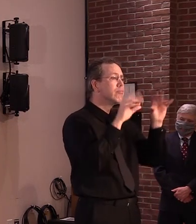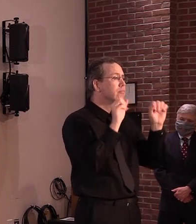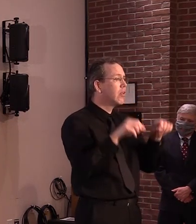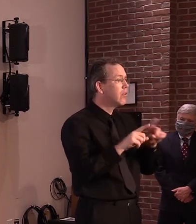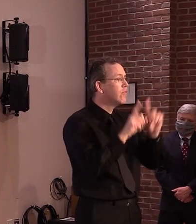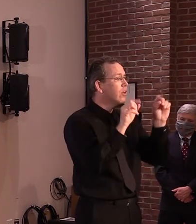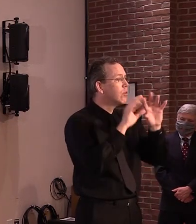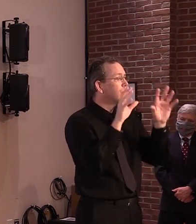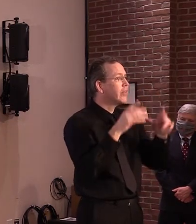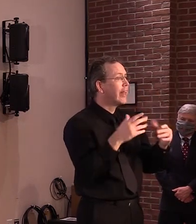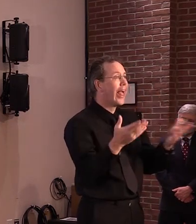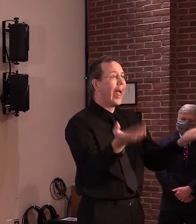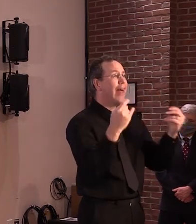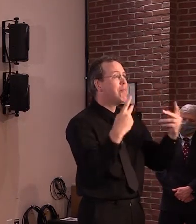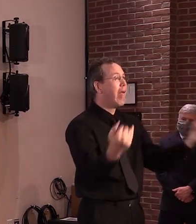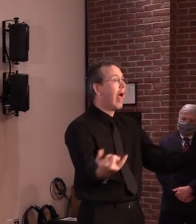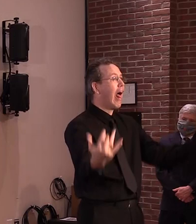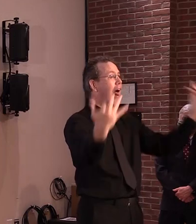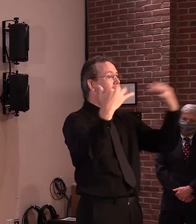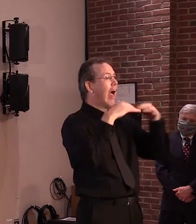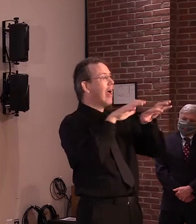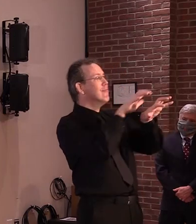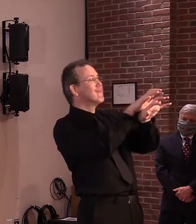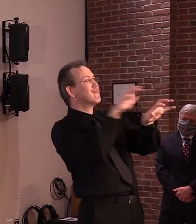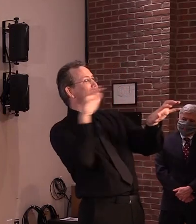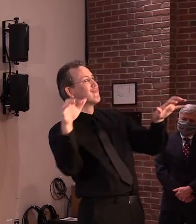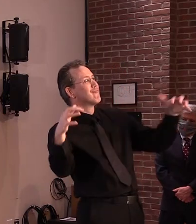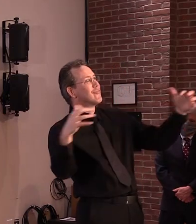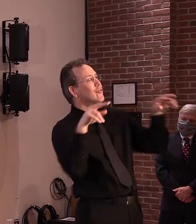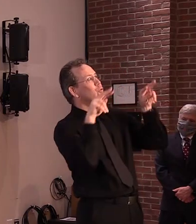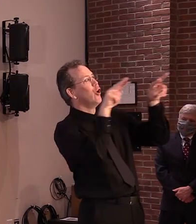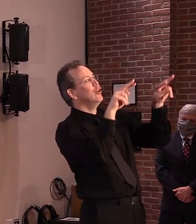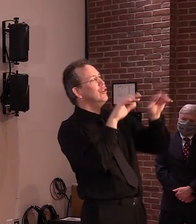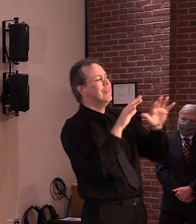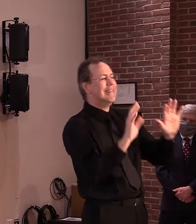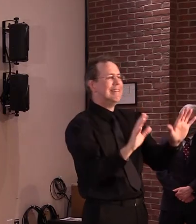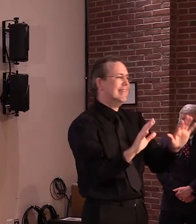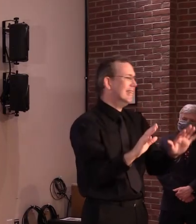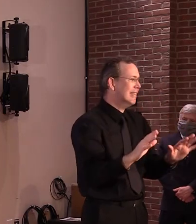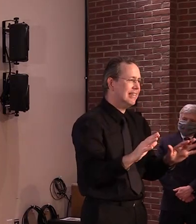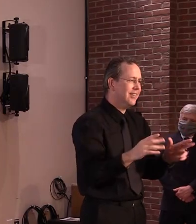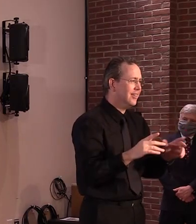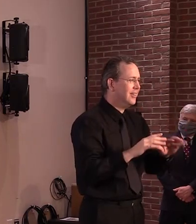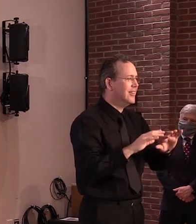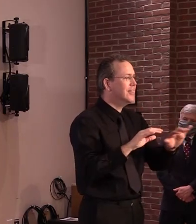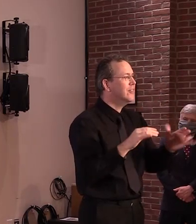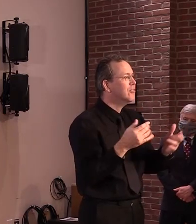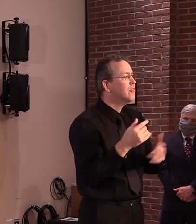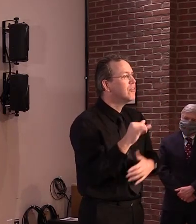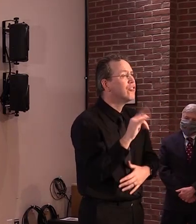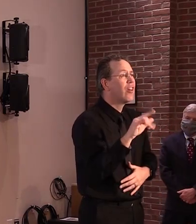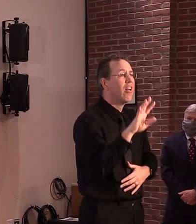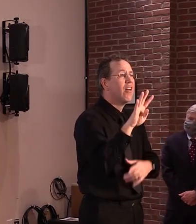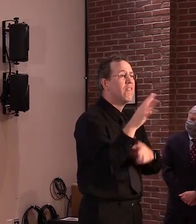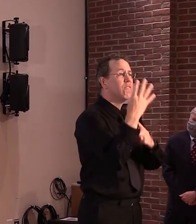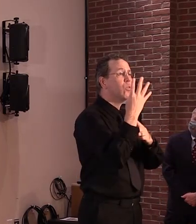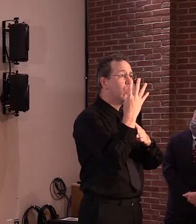time, with what we're anticipating to go to gatherings of 25 by somewhere around the June